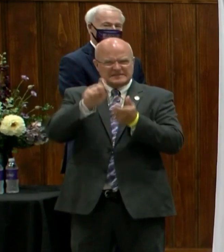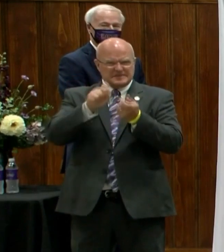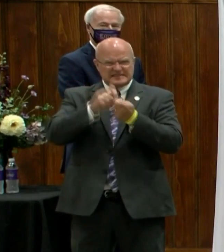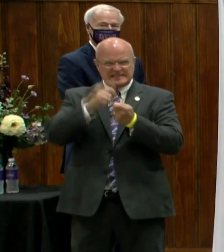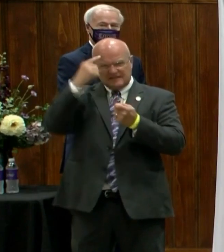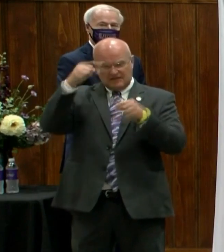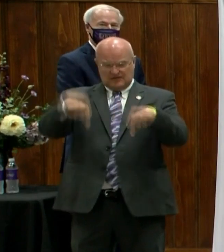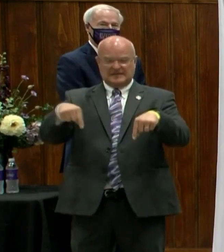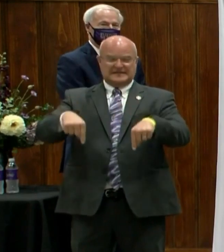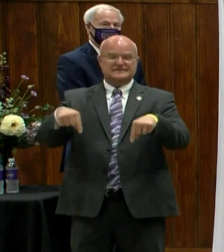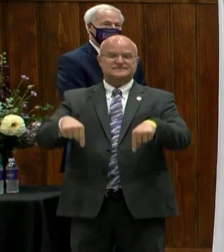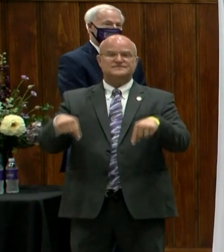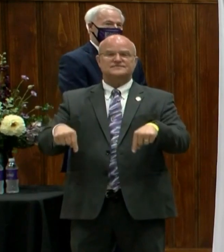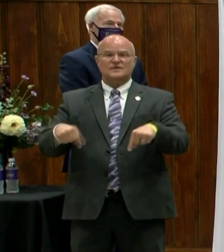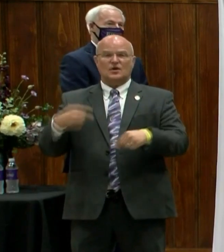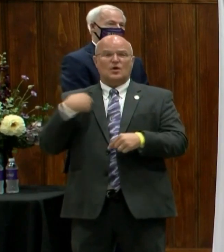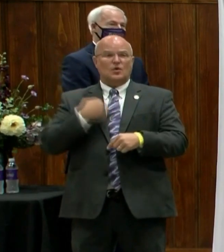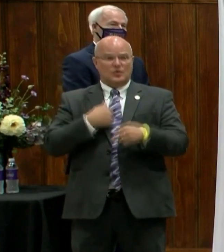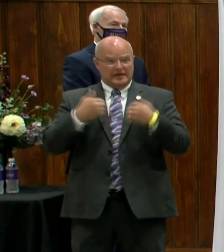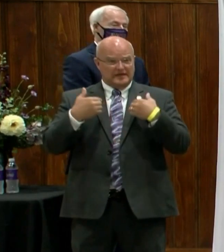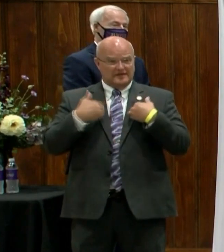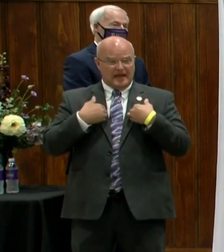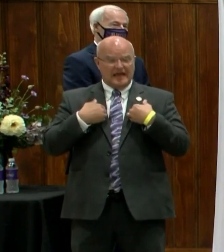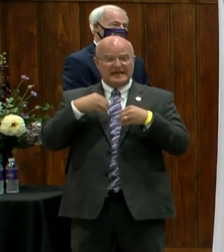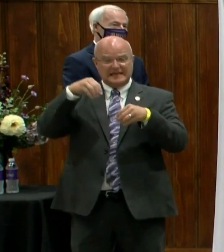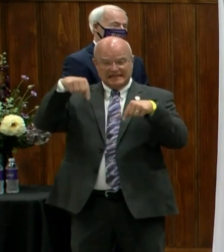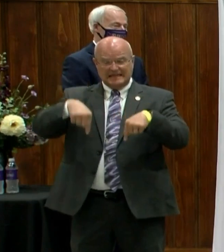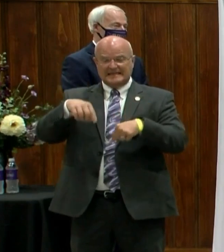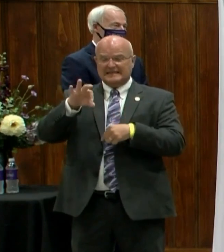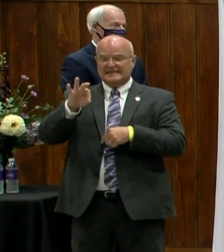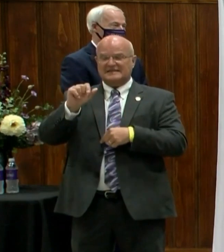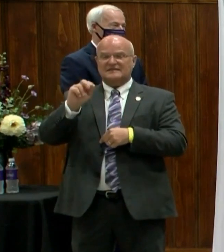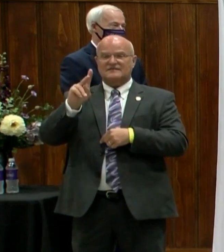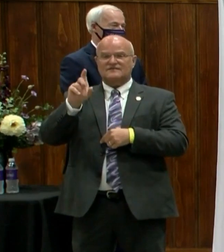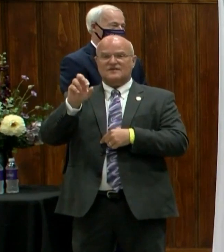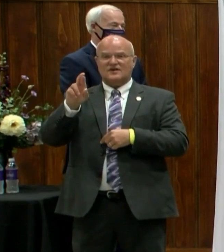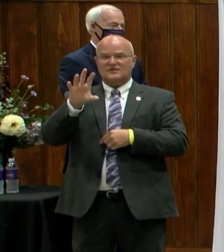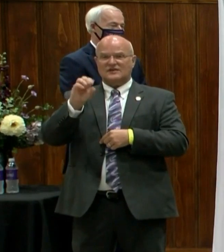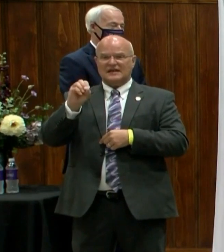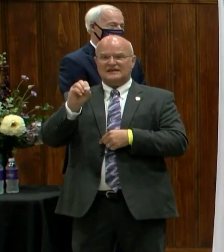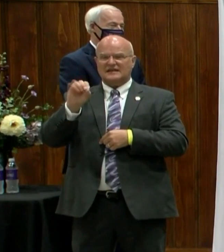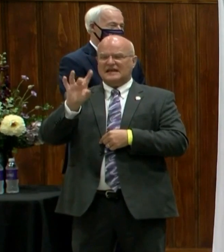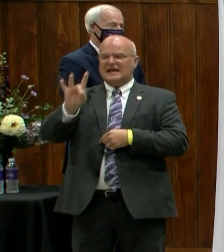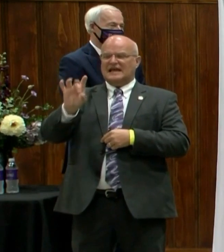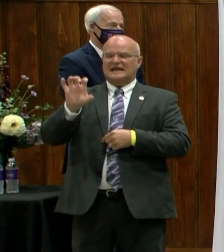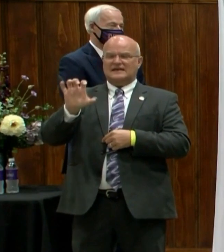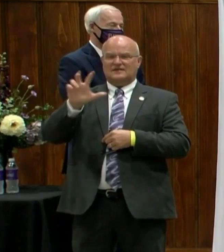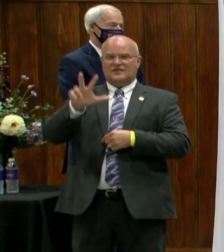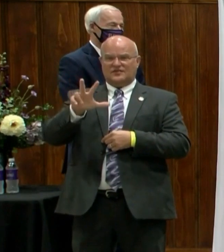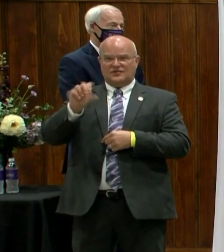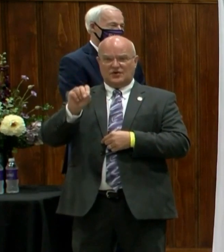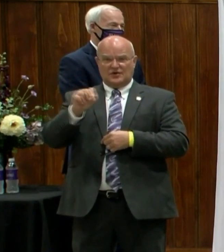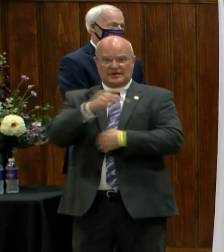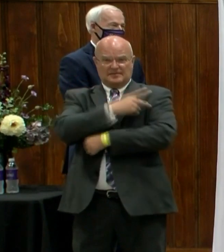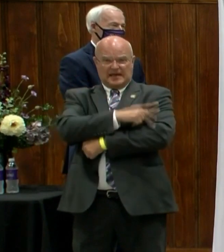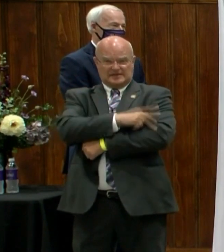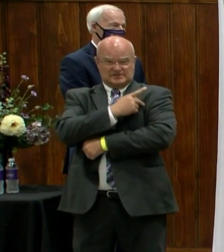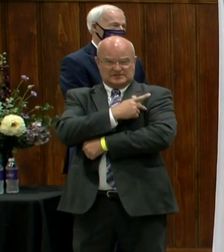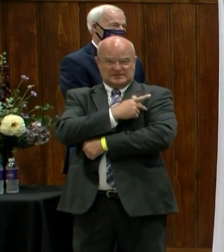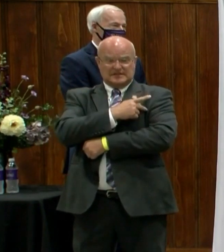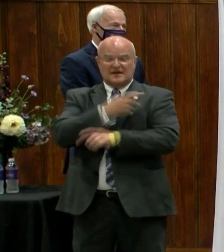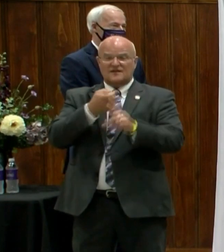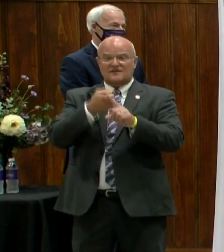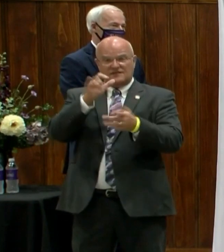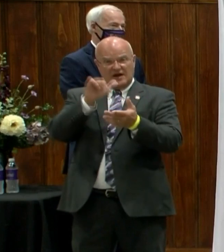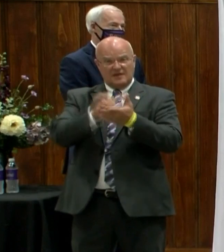specific to Faulkner County. We have had in Faulkner County a total of 830 patients, and